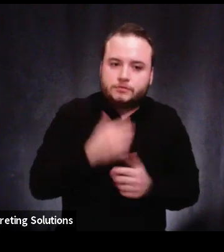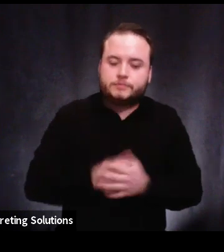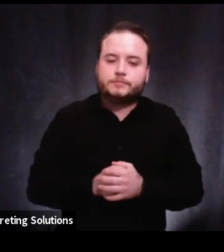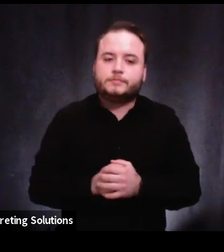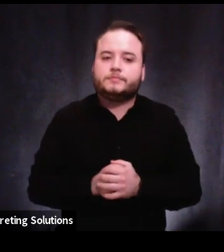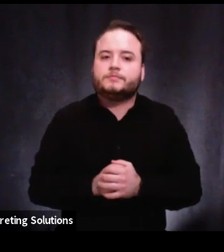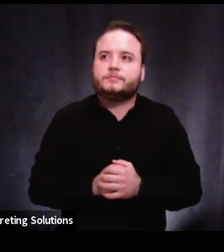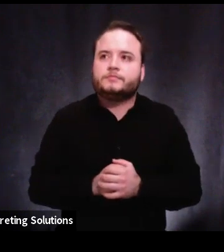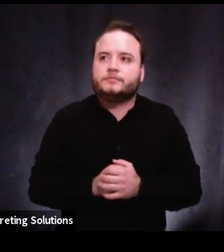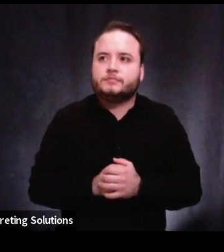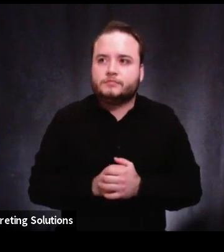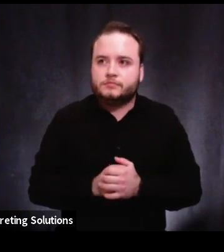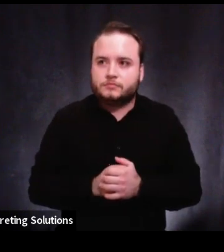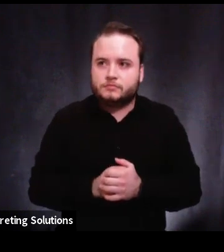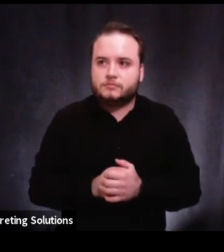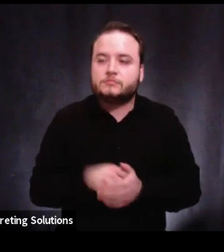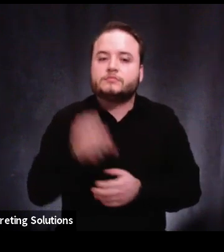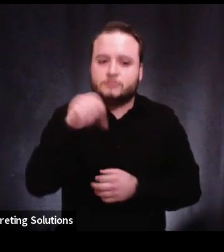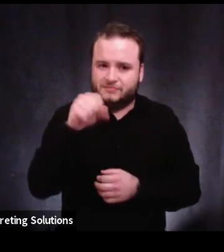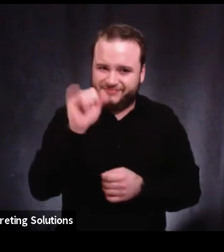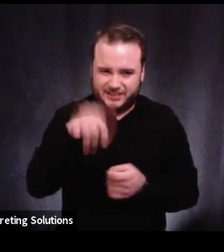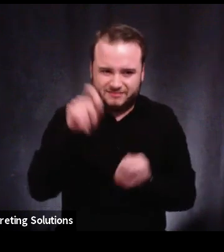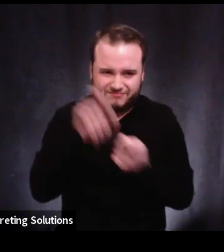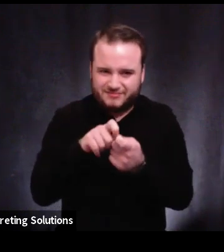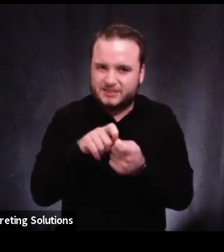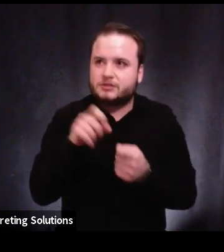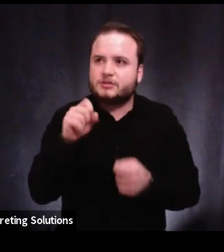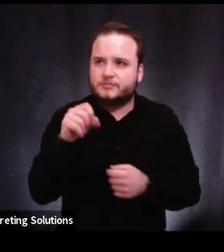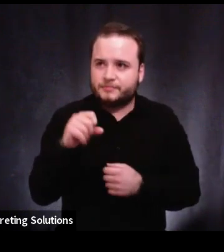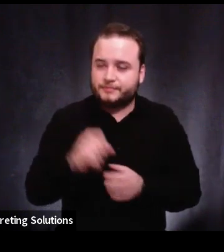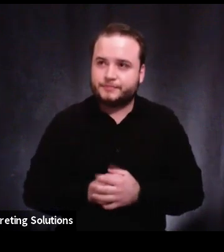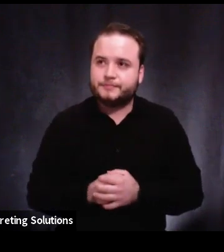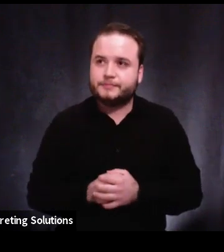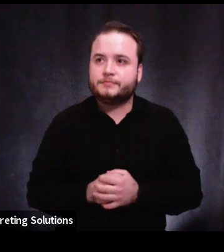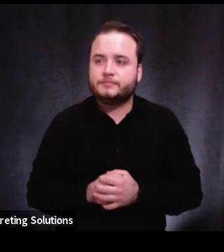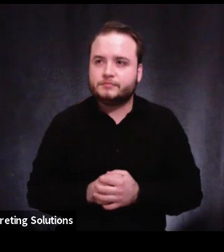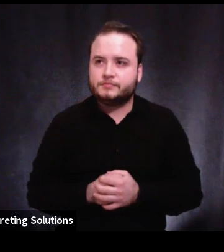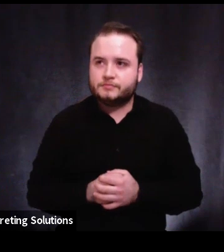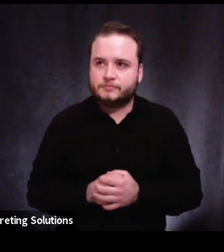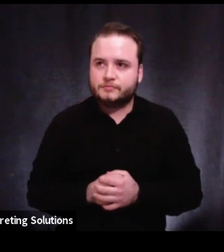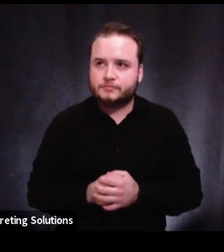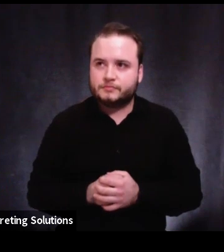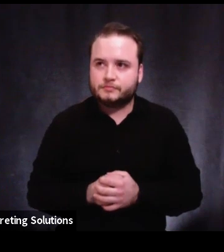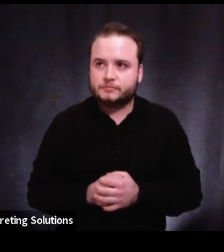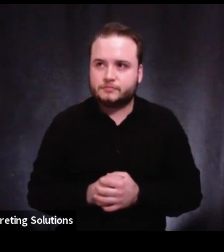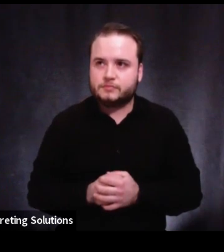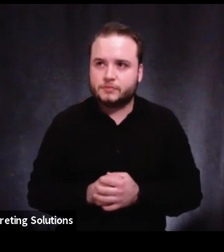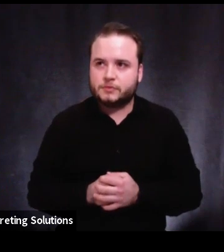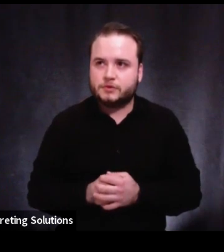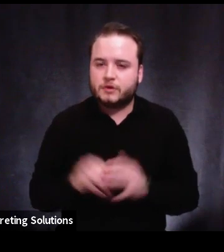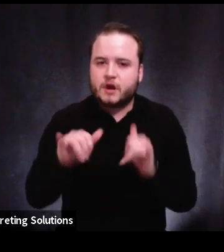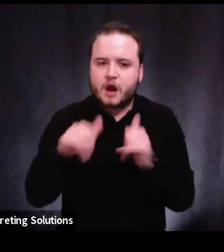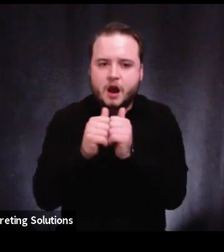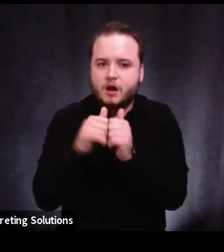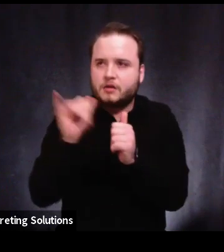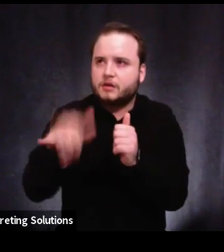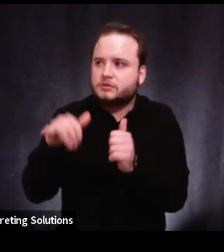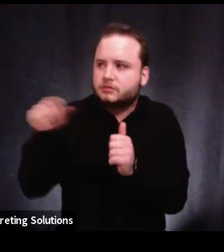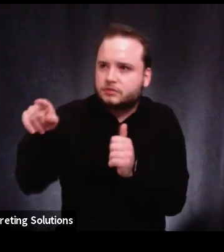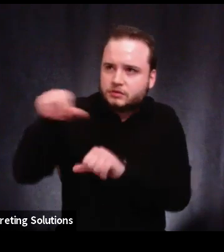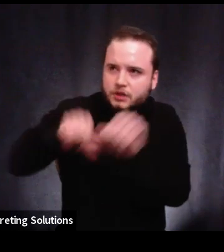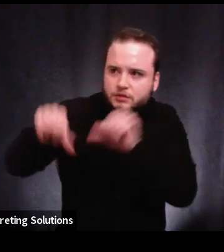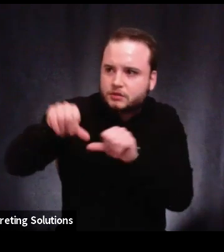right. The way the scenarios were structured with the help of the scientists at the university was to build